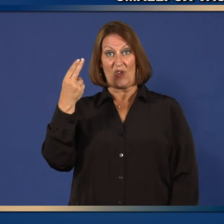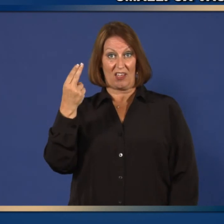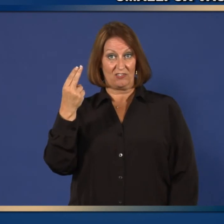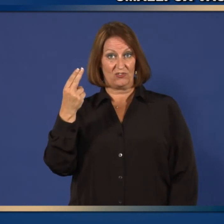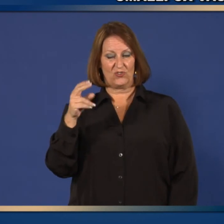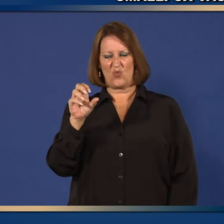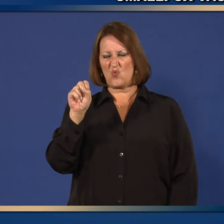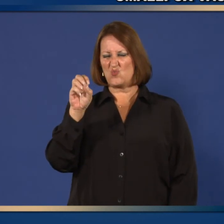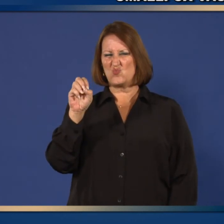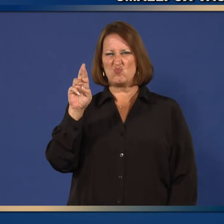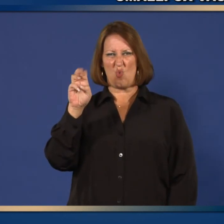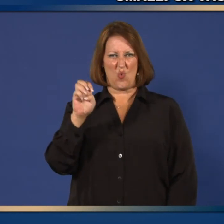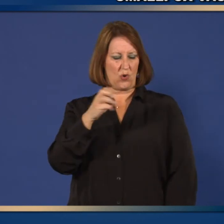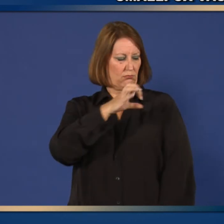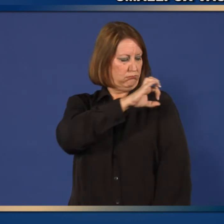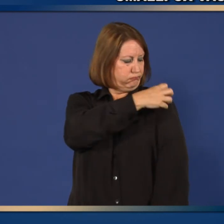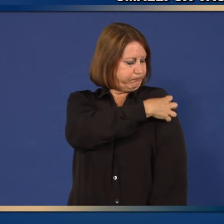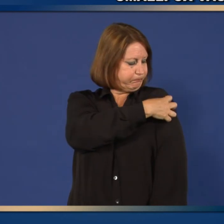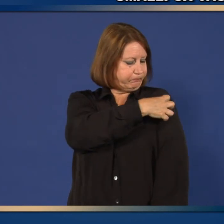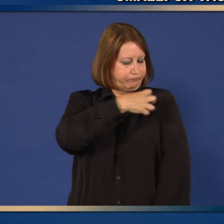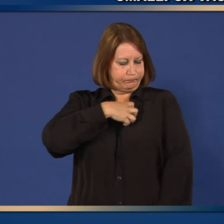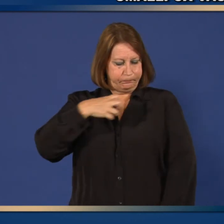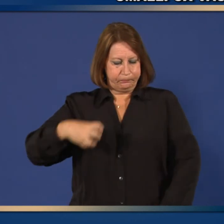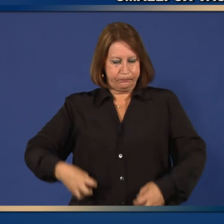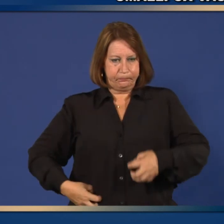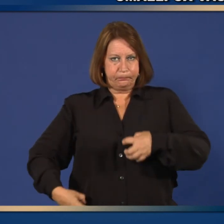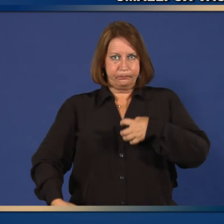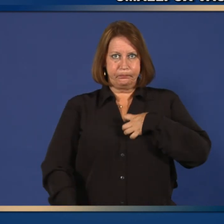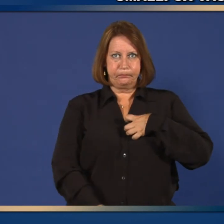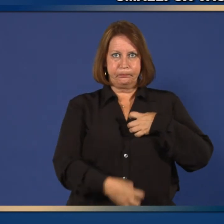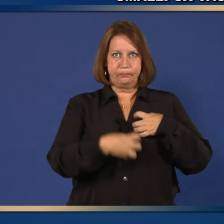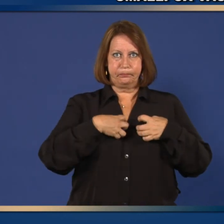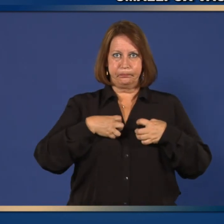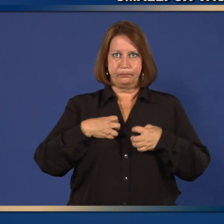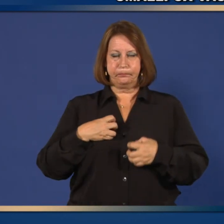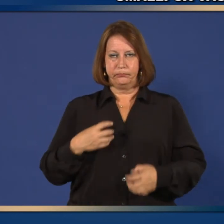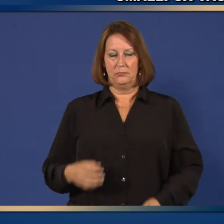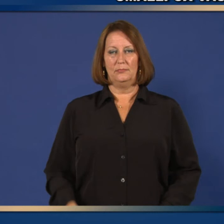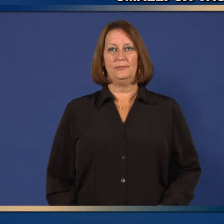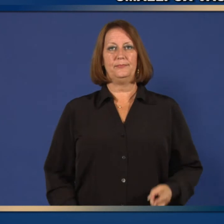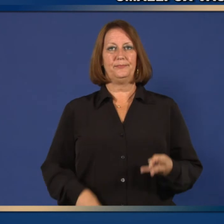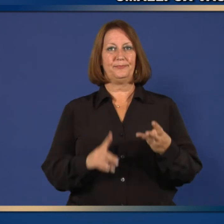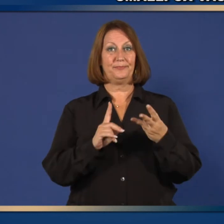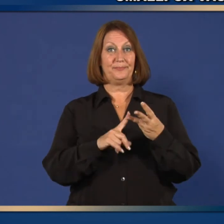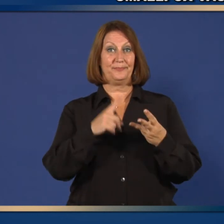a rash or sore on other parts of your body,